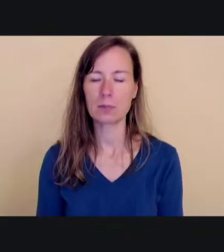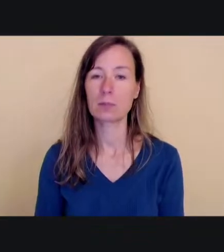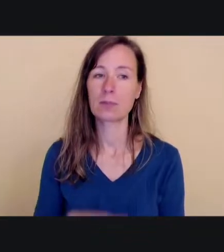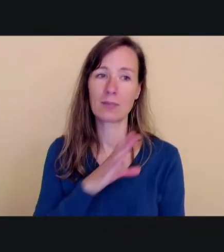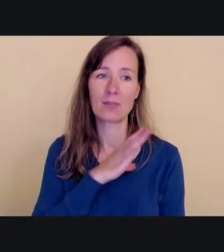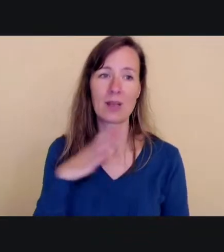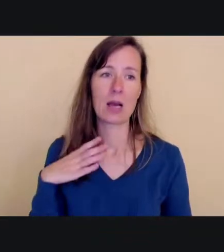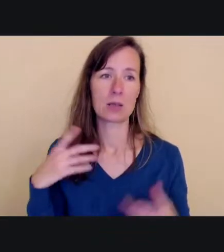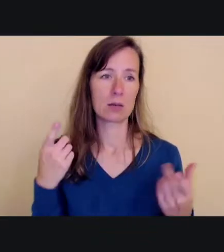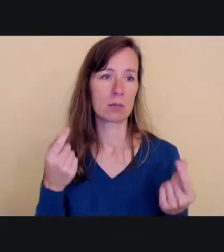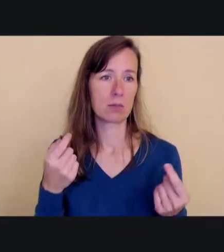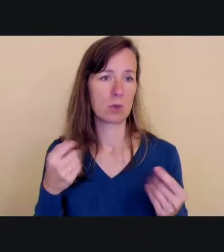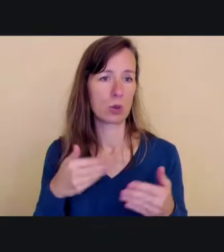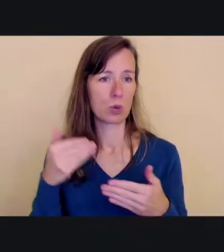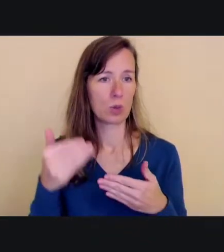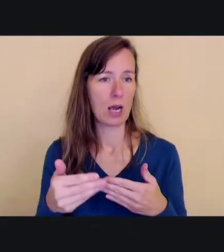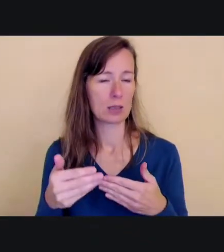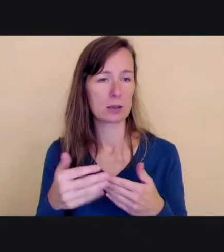next?